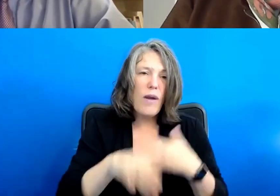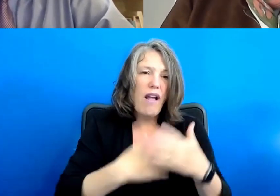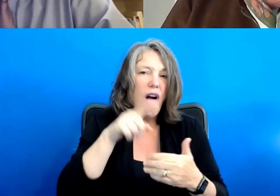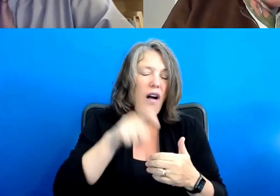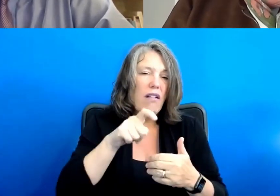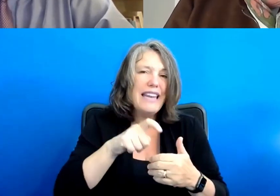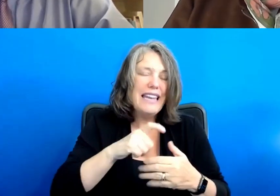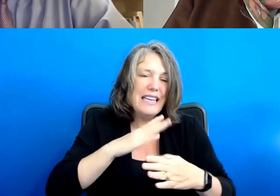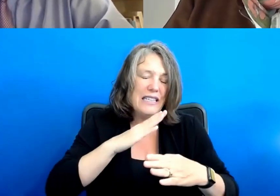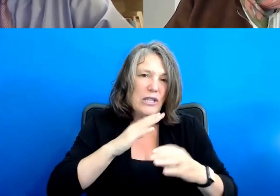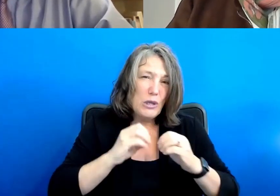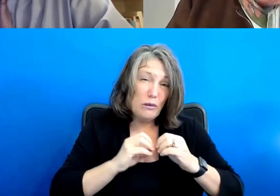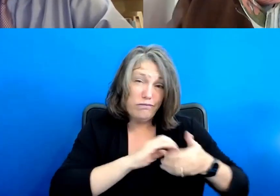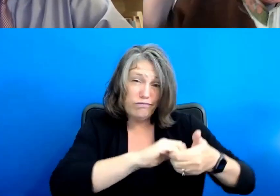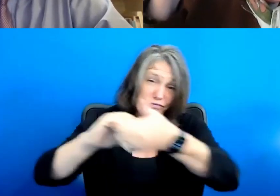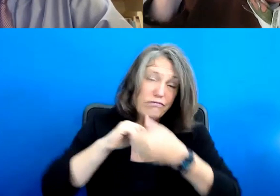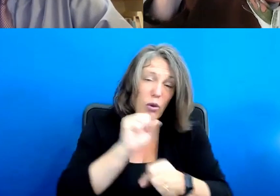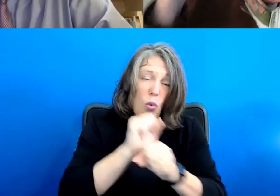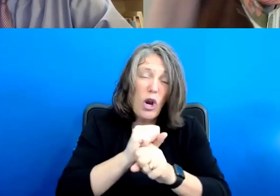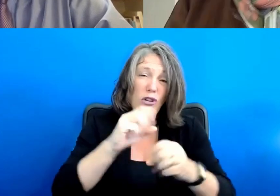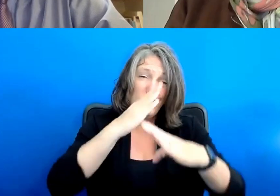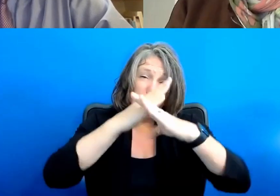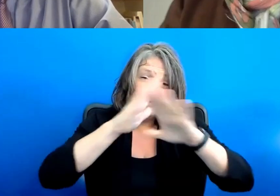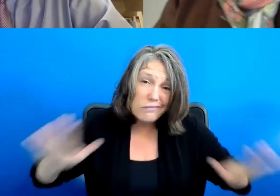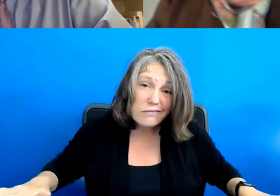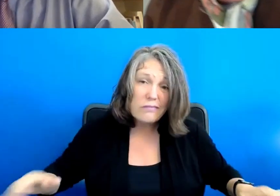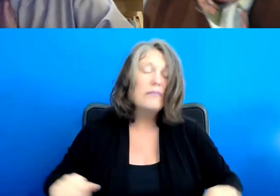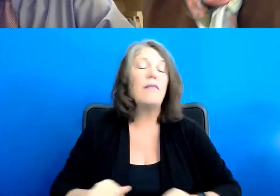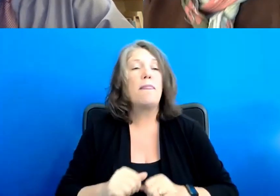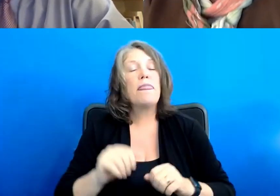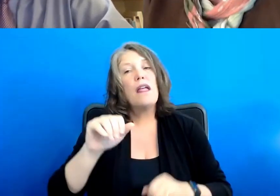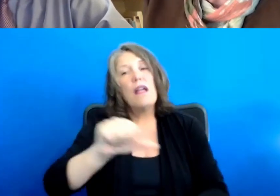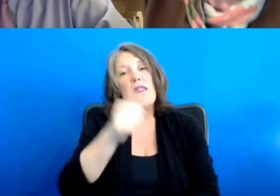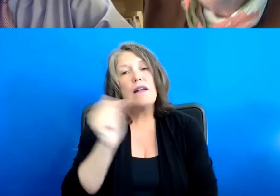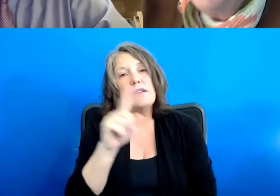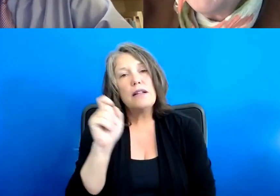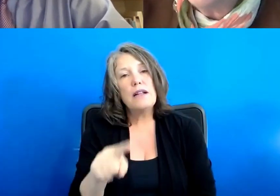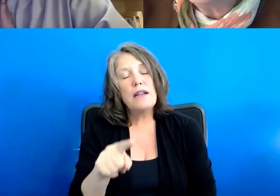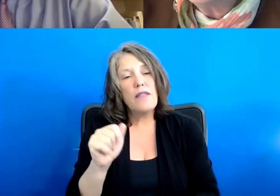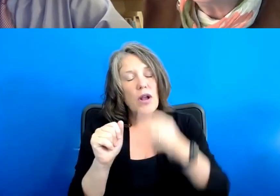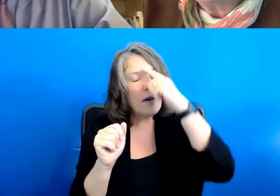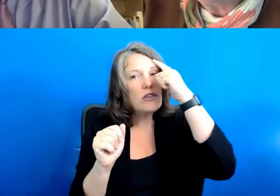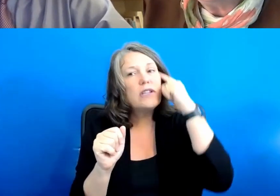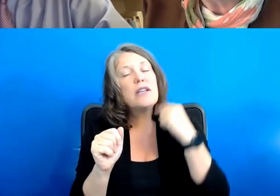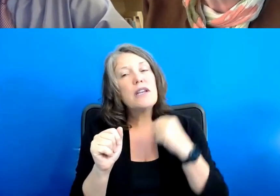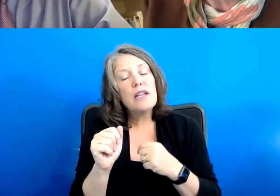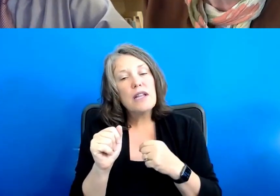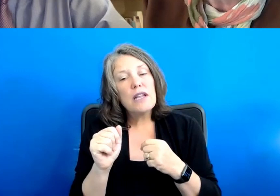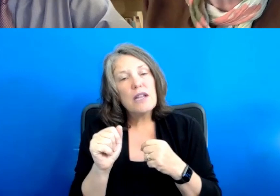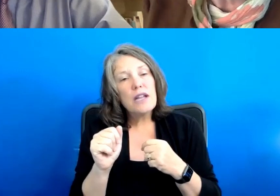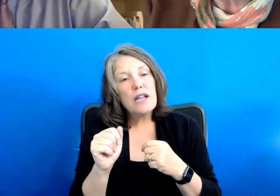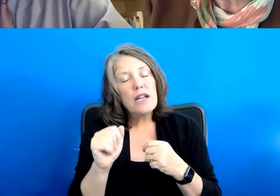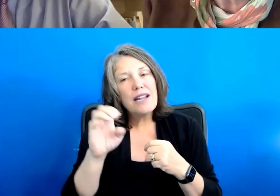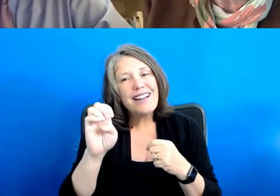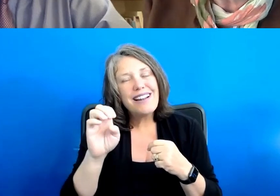above in the collaborative work that we do. There's another question here. Eugene Ho asks a question. She's an